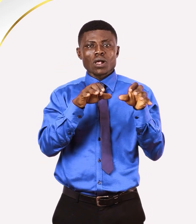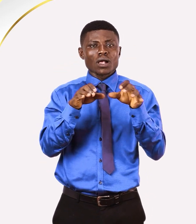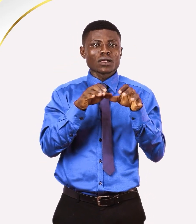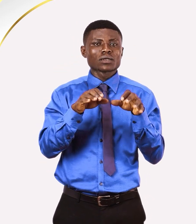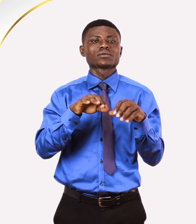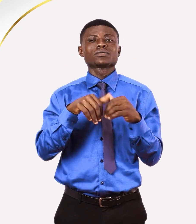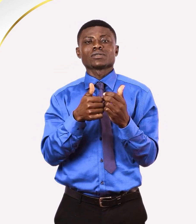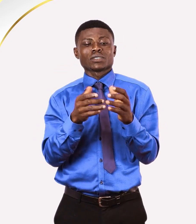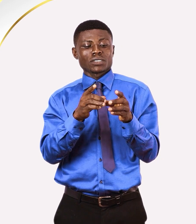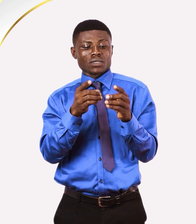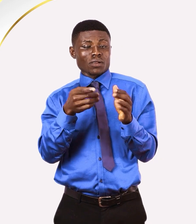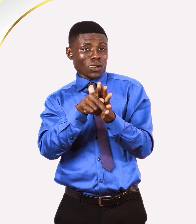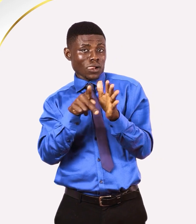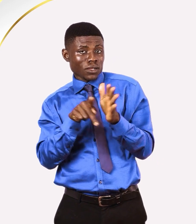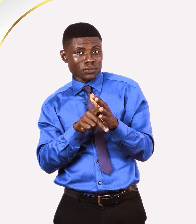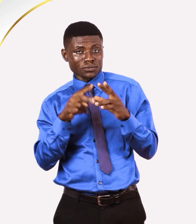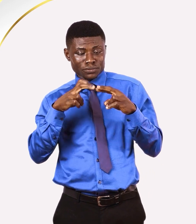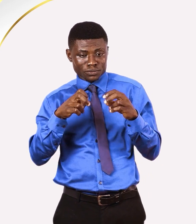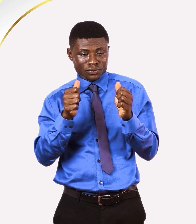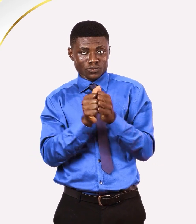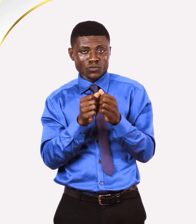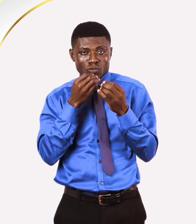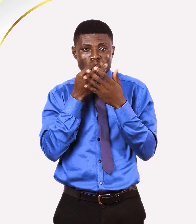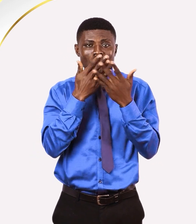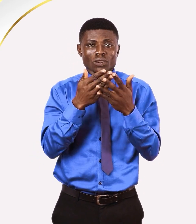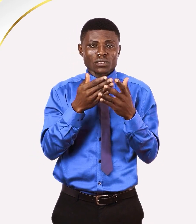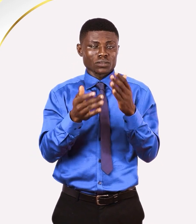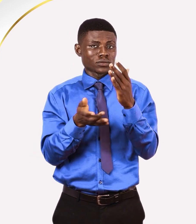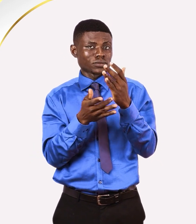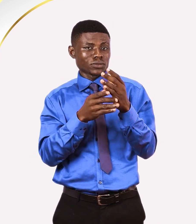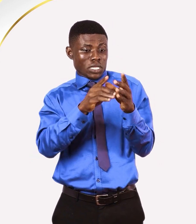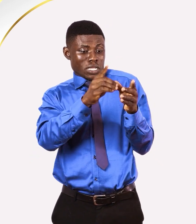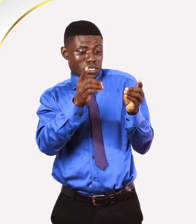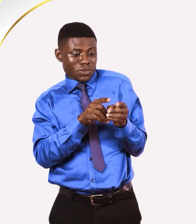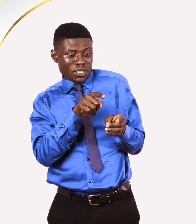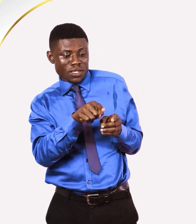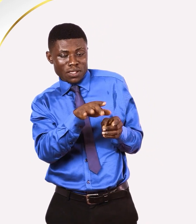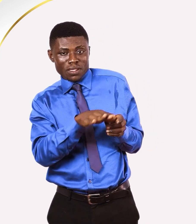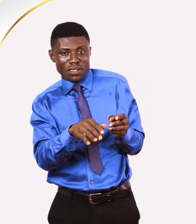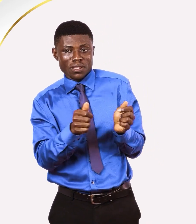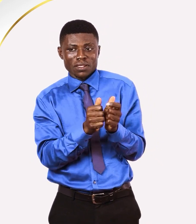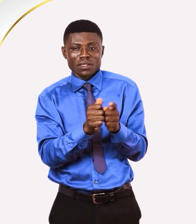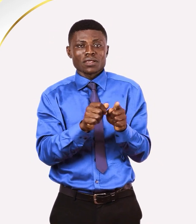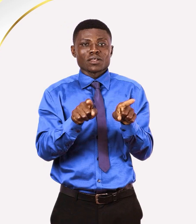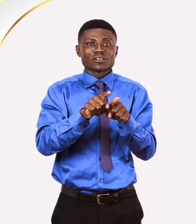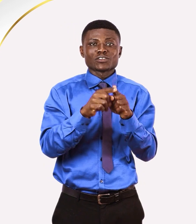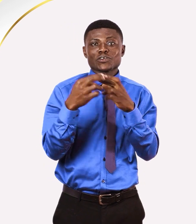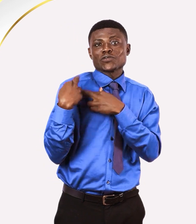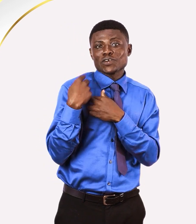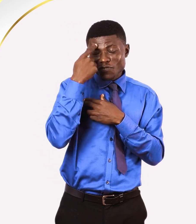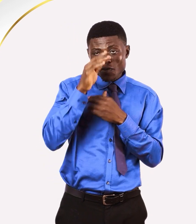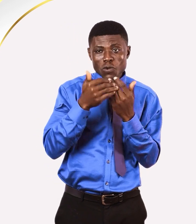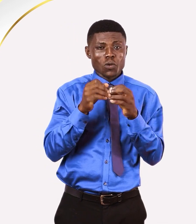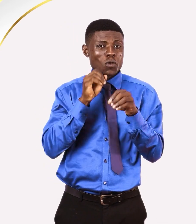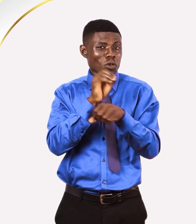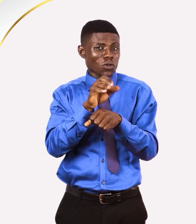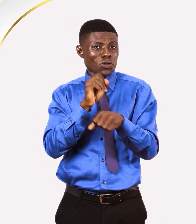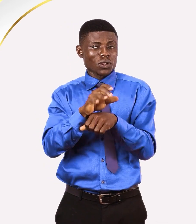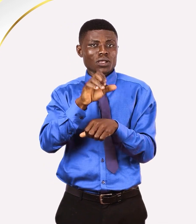or activities. The Policy Research and Information Technology Department is responsible